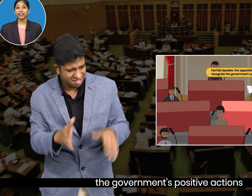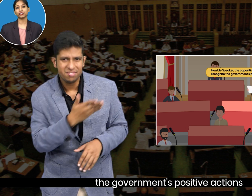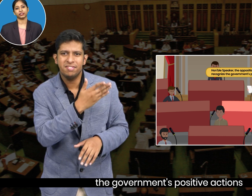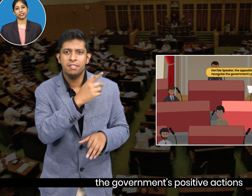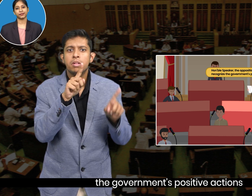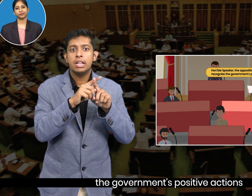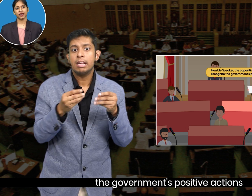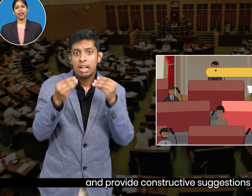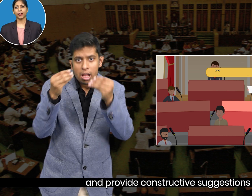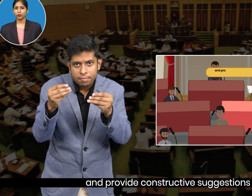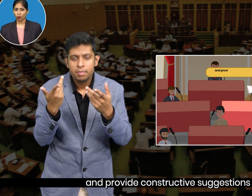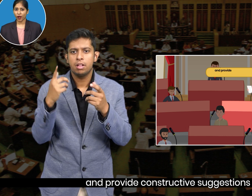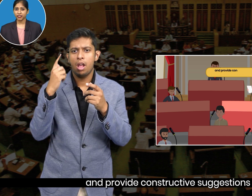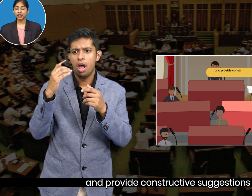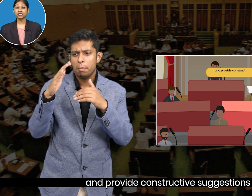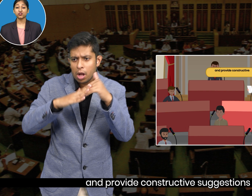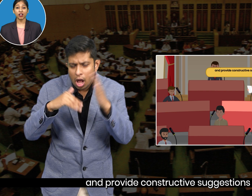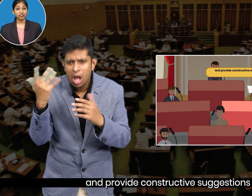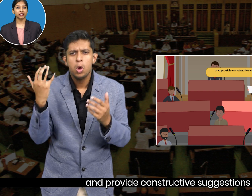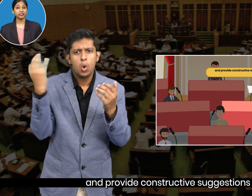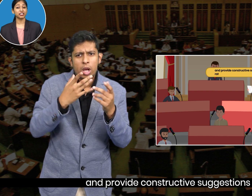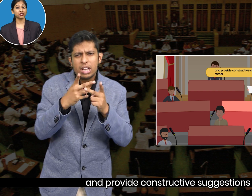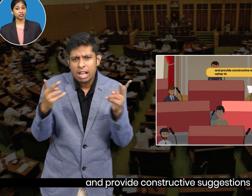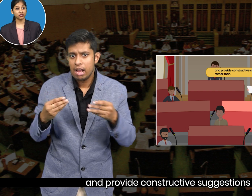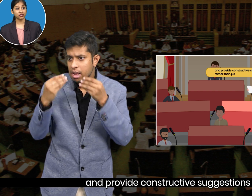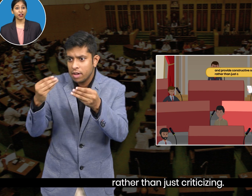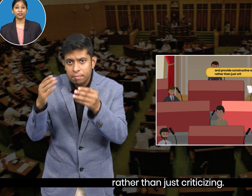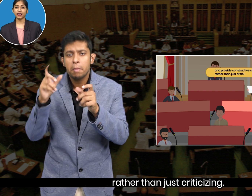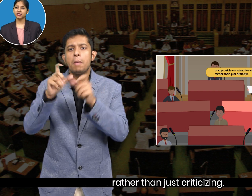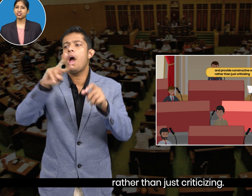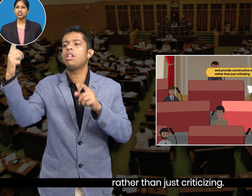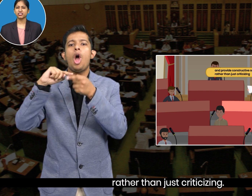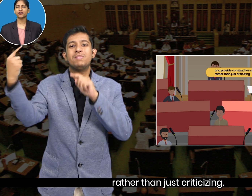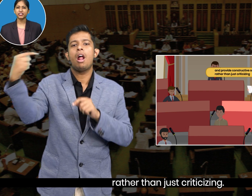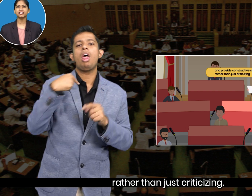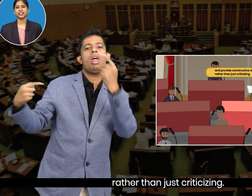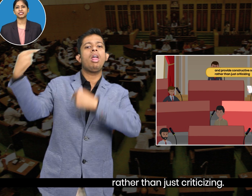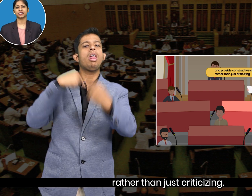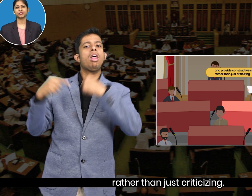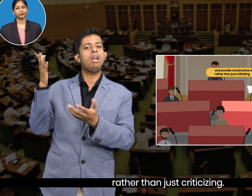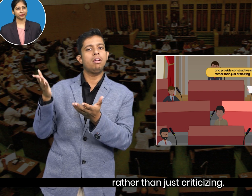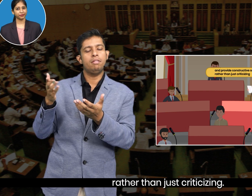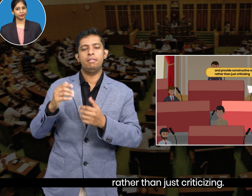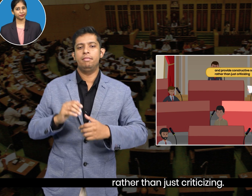positive actions and provide constructive suggestions rather than just